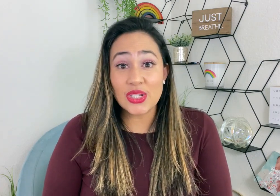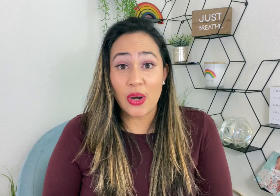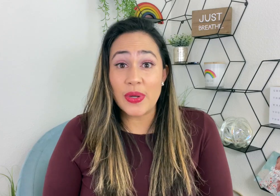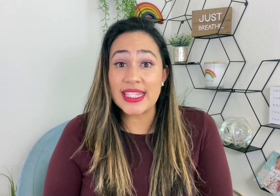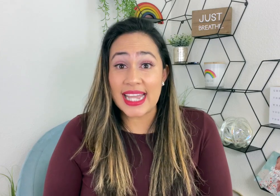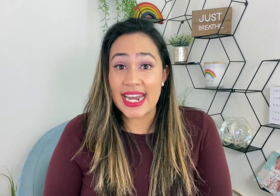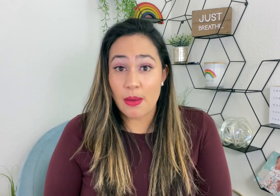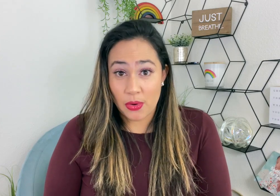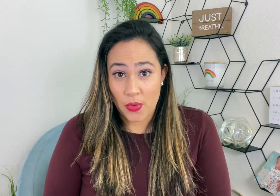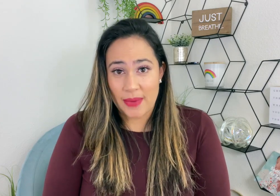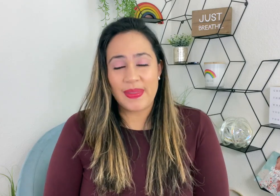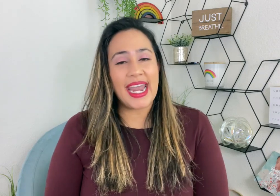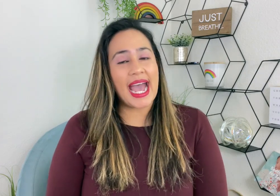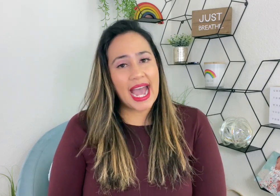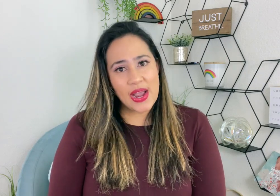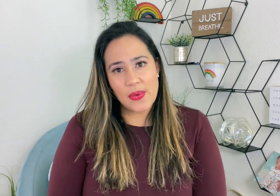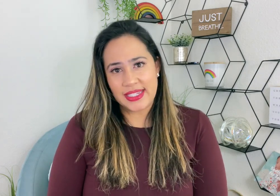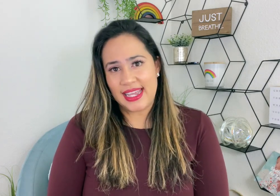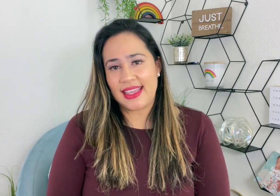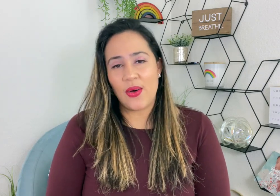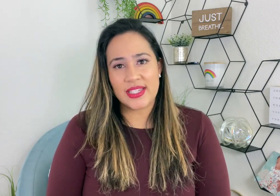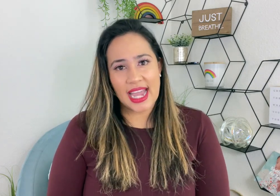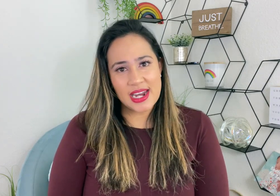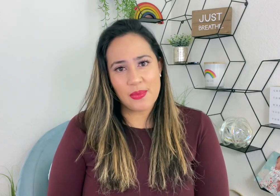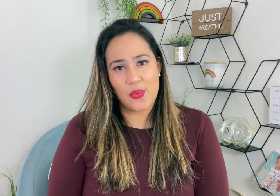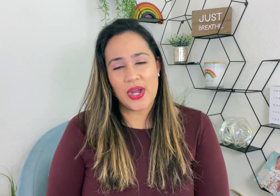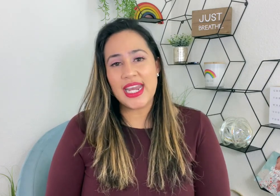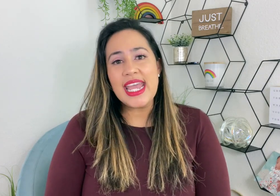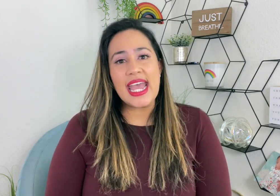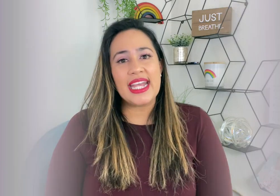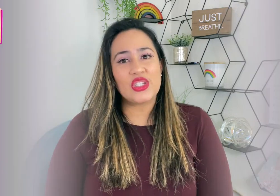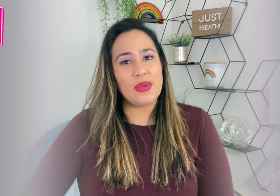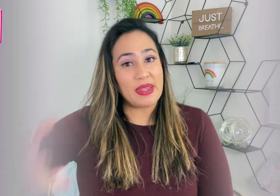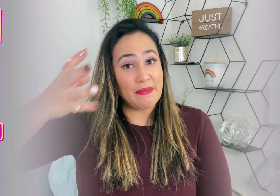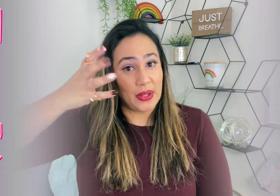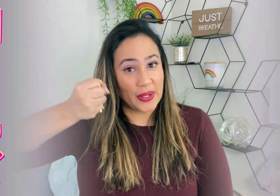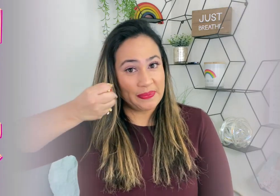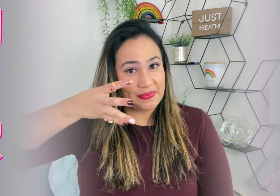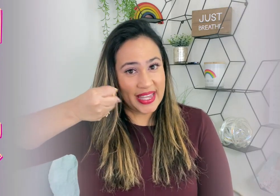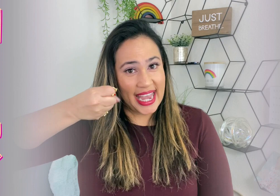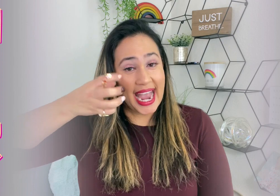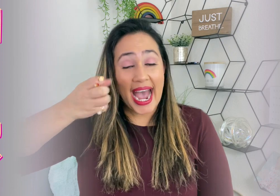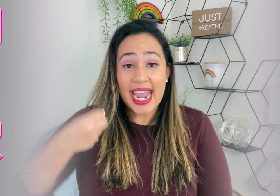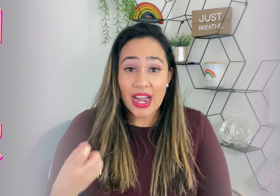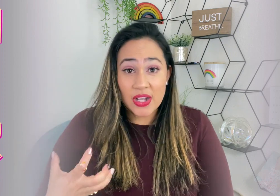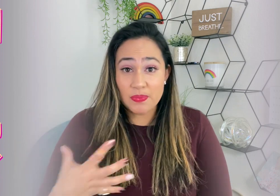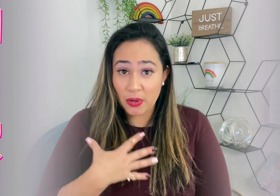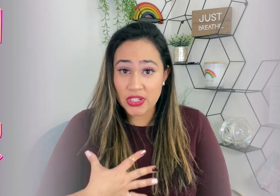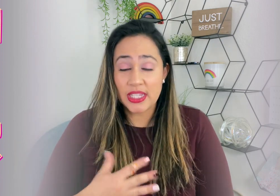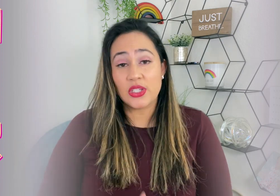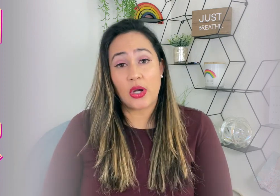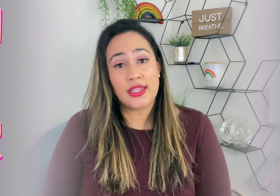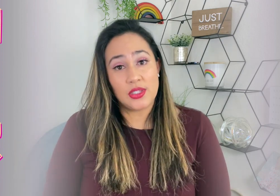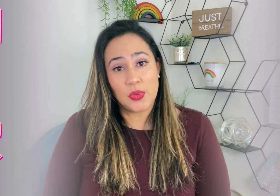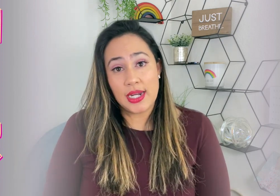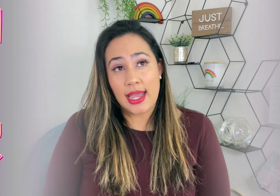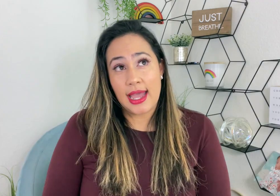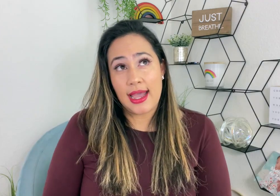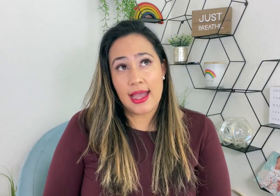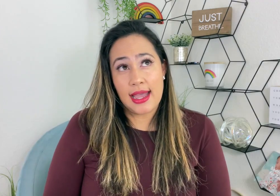with sign number 1. And I always think that sign number 1 should be milk, okay? I personally started this one at,